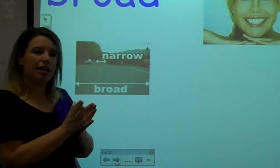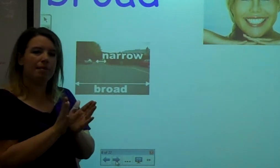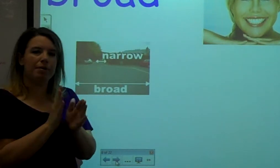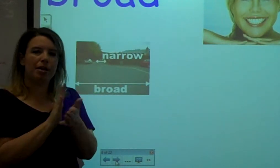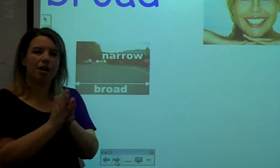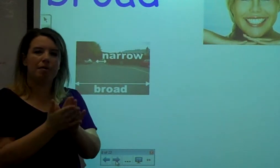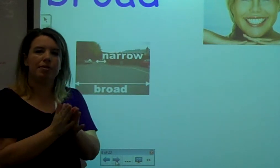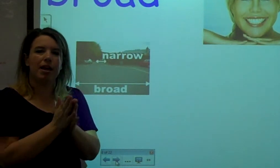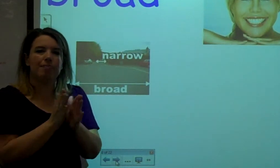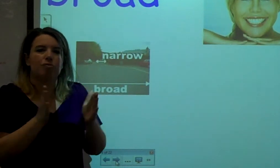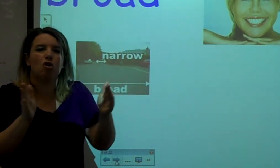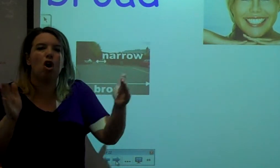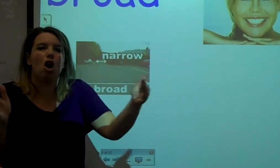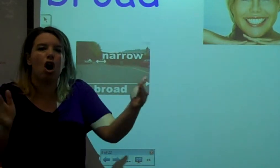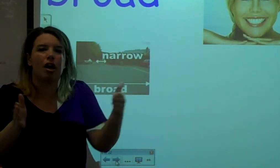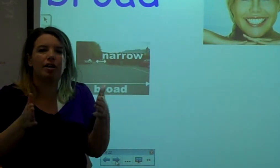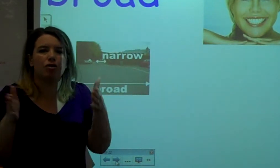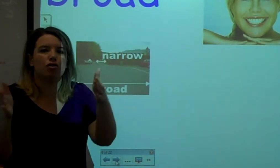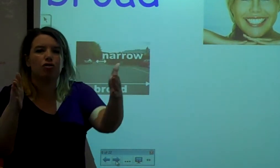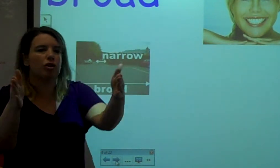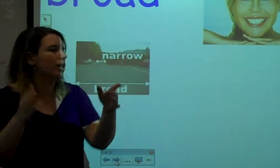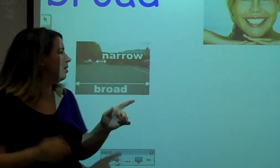it becomes a broad street.